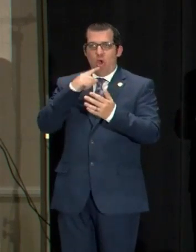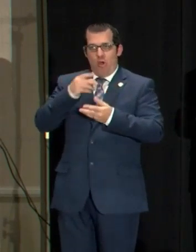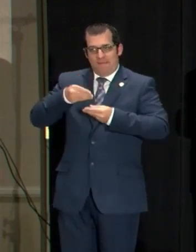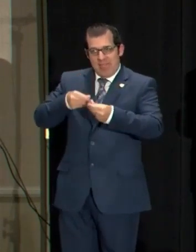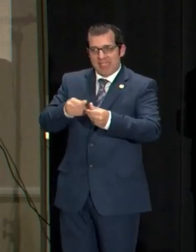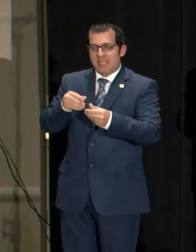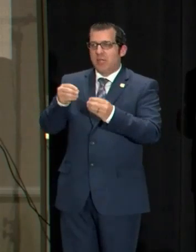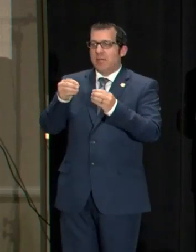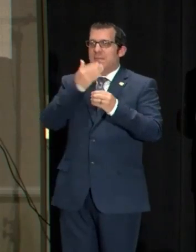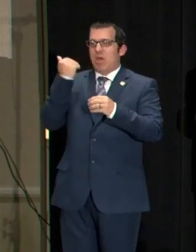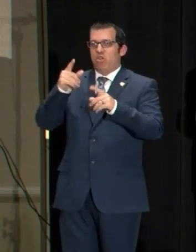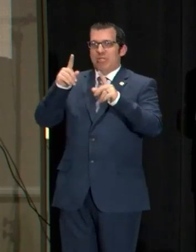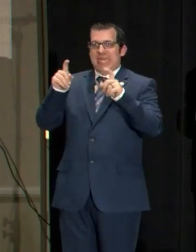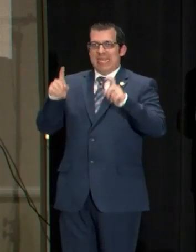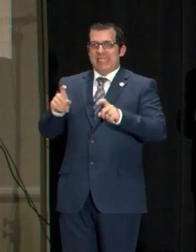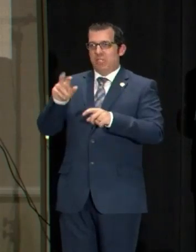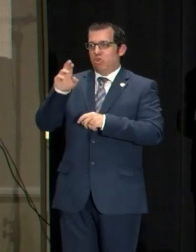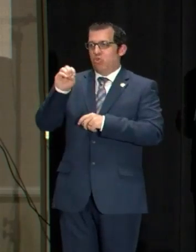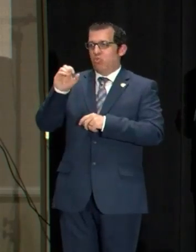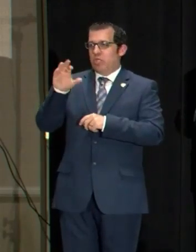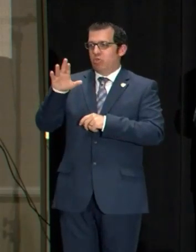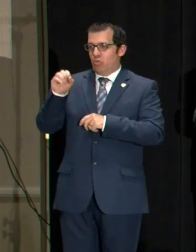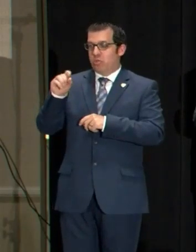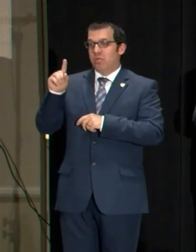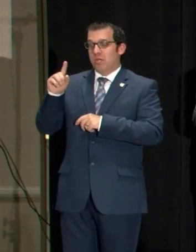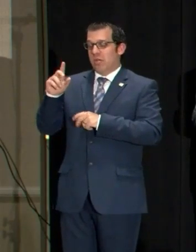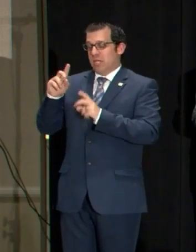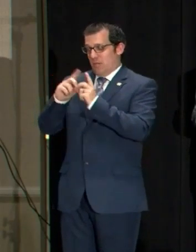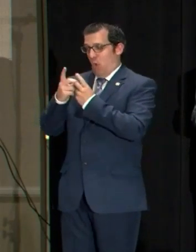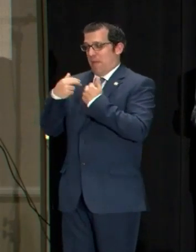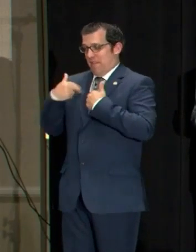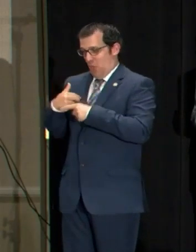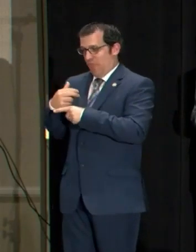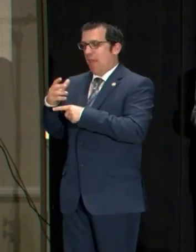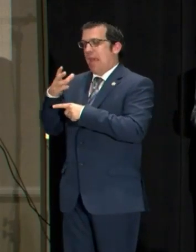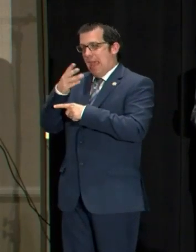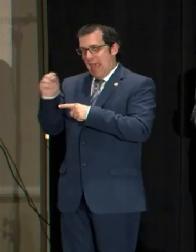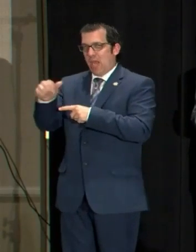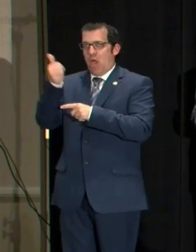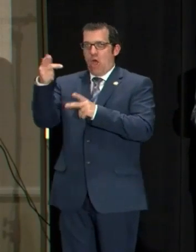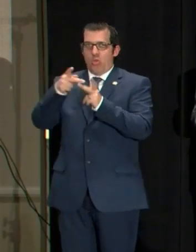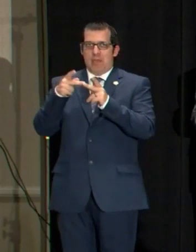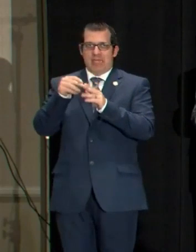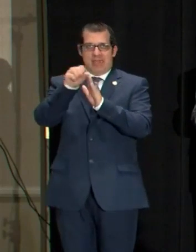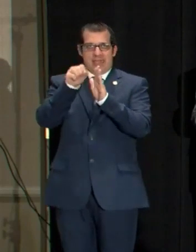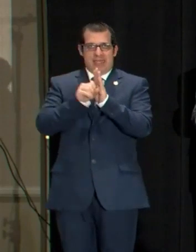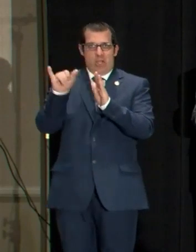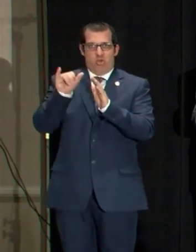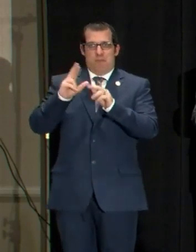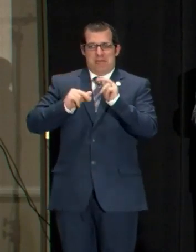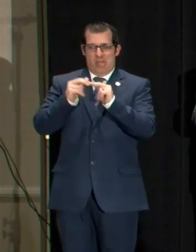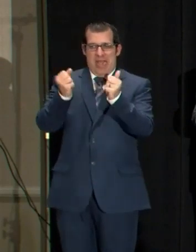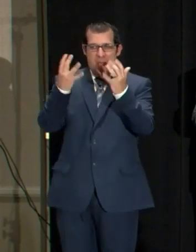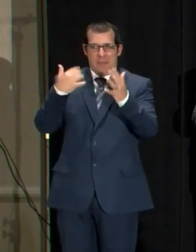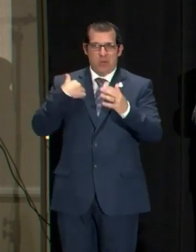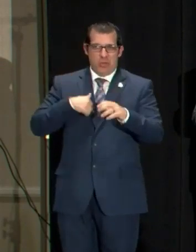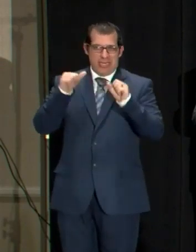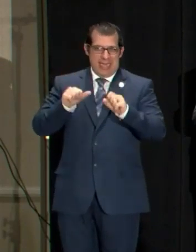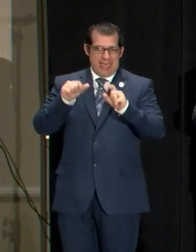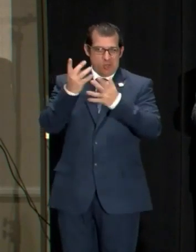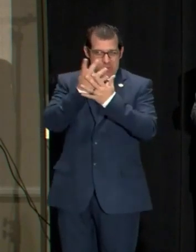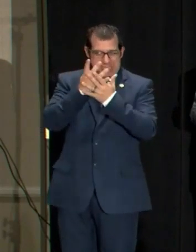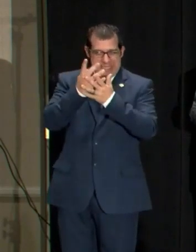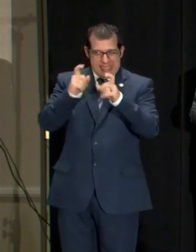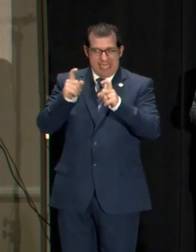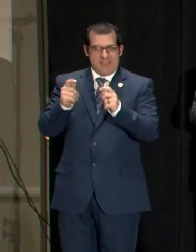testing resources, not just through the Department of Health, but around the state, and building that capacity so we can have